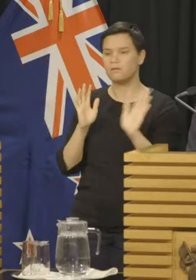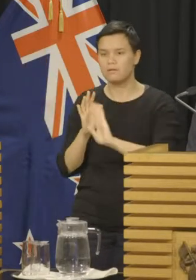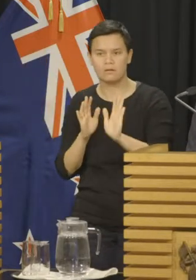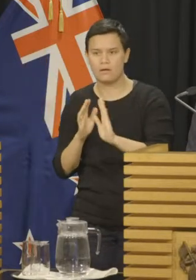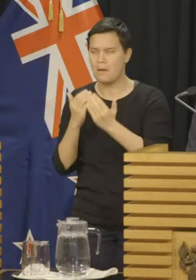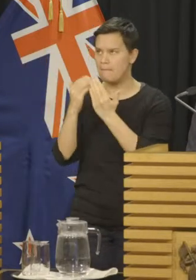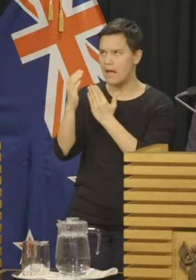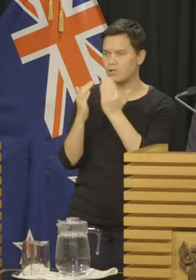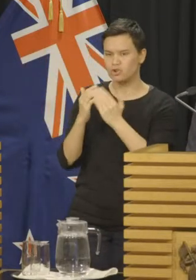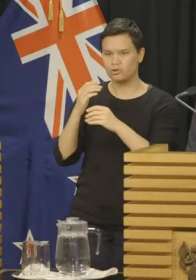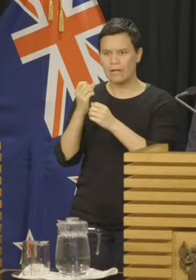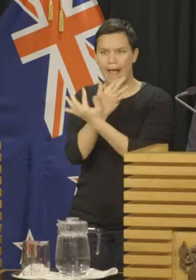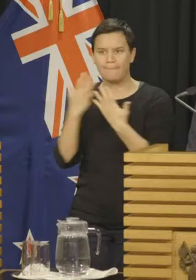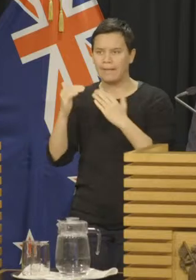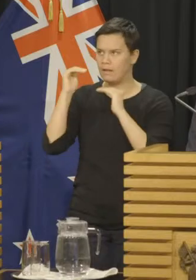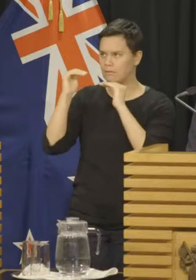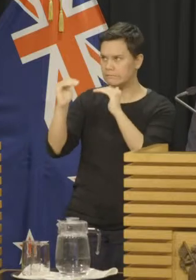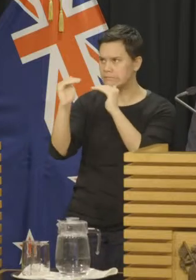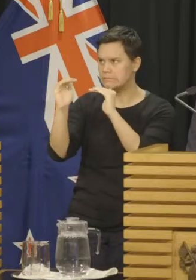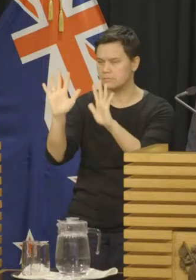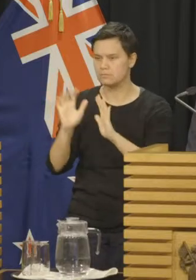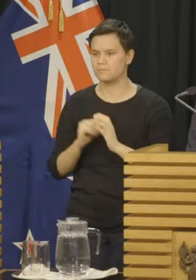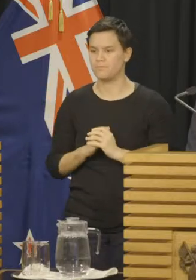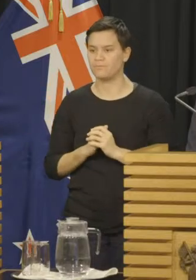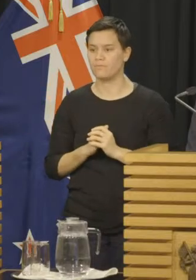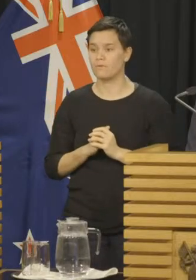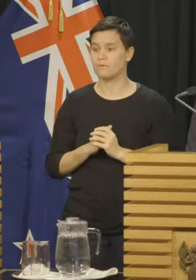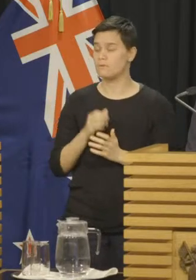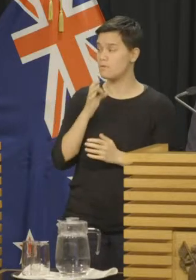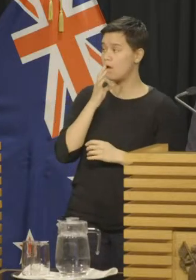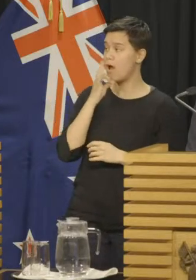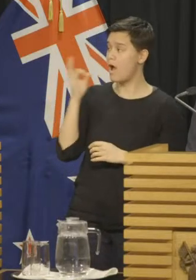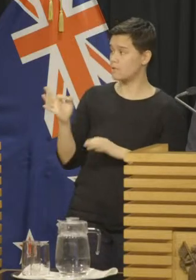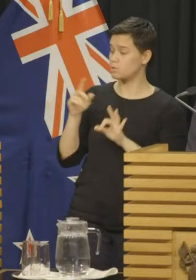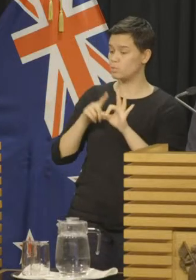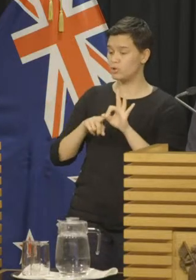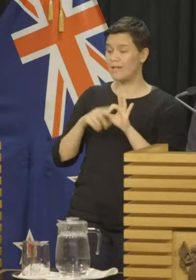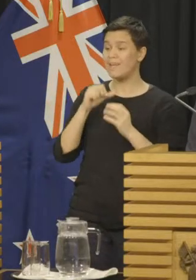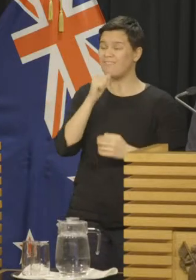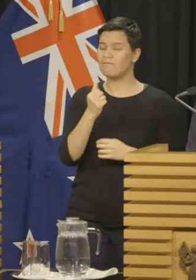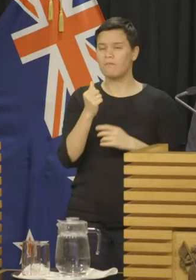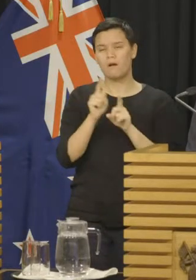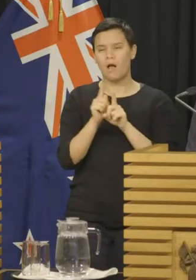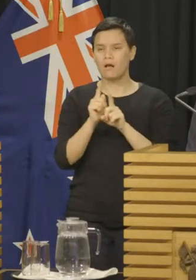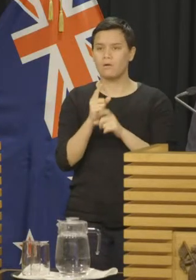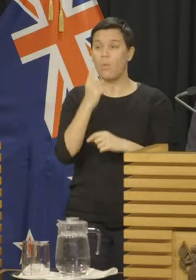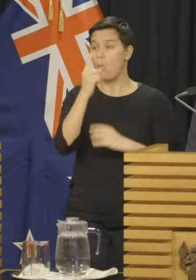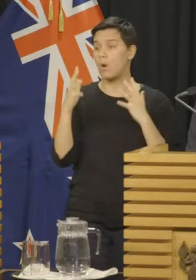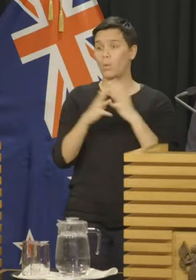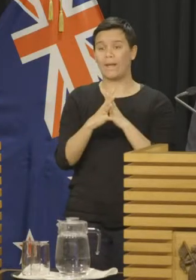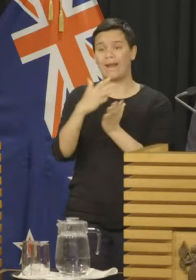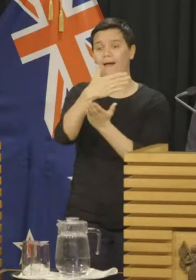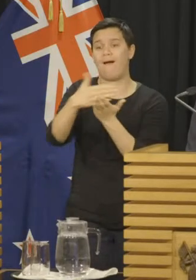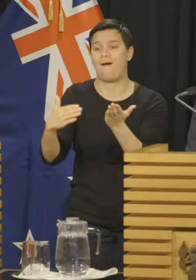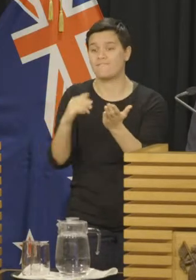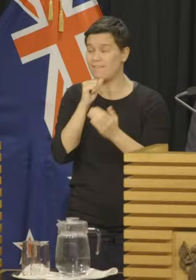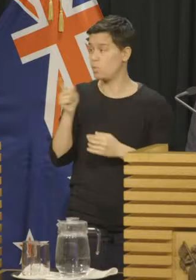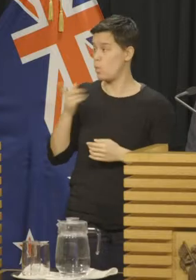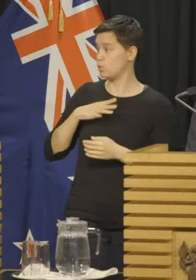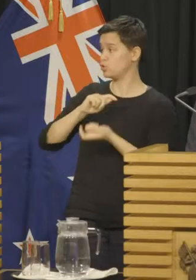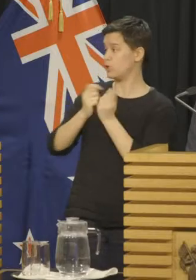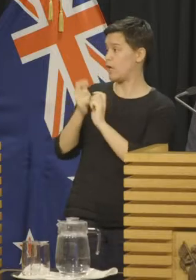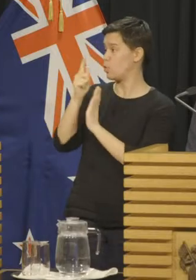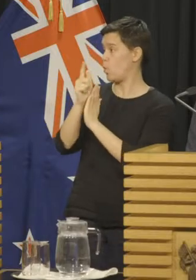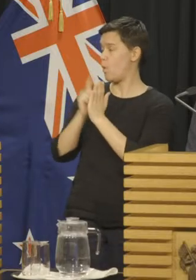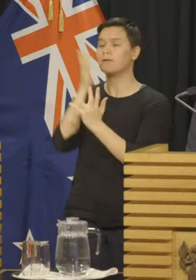that. Modelling on what would happen if you changed the rules and say, look, in a week and a half, we're going to No, so remember, just keeping in mind, we